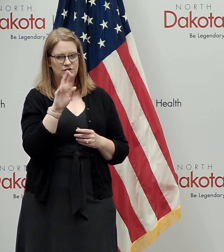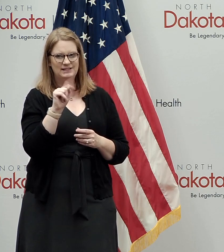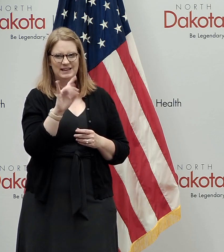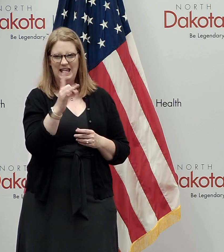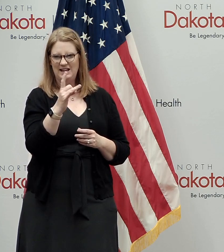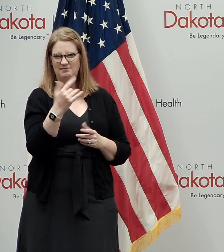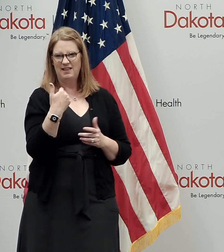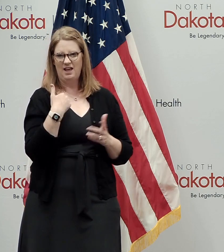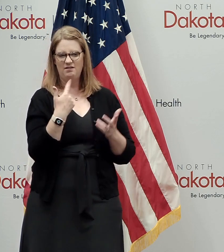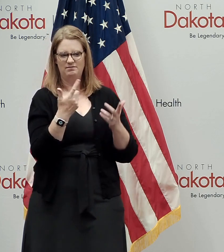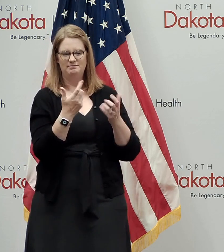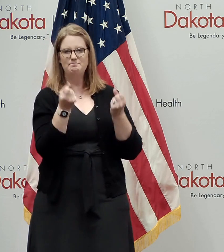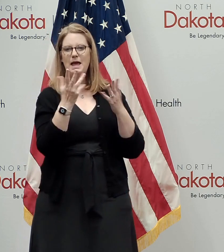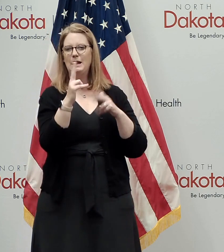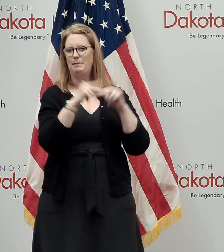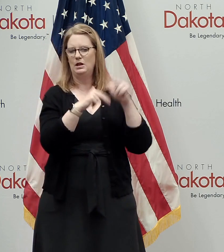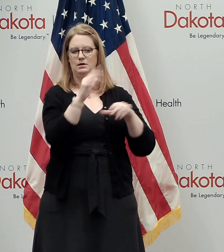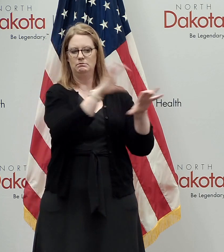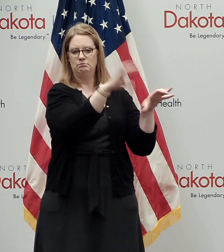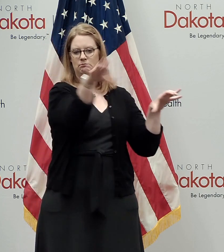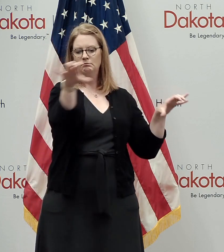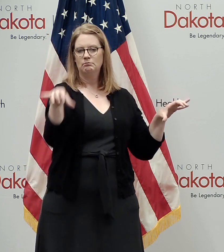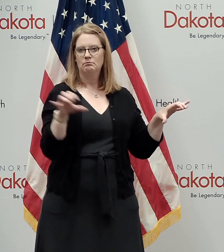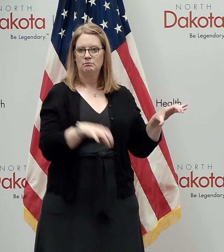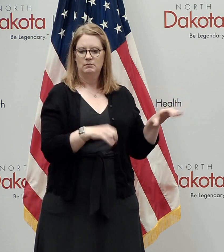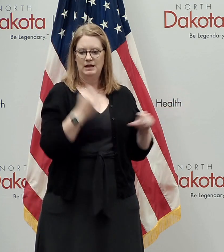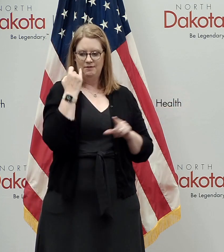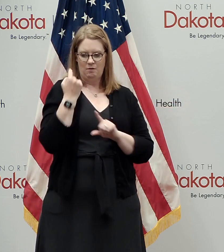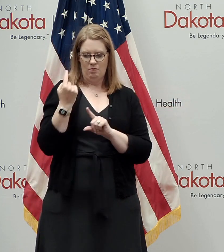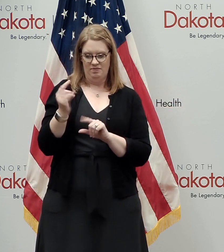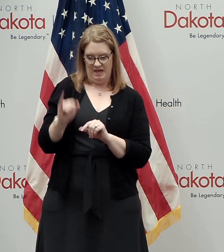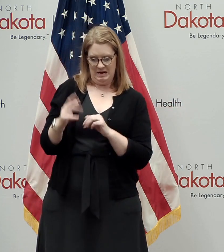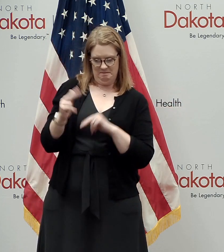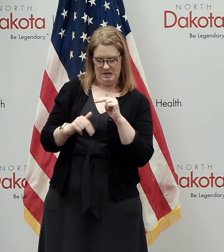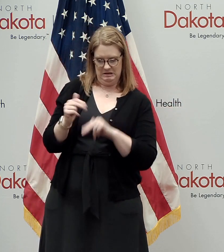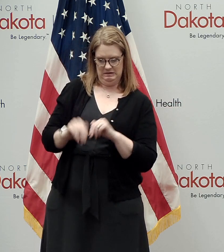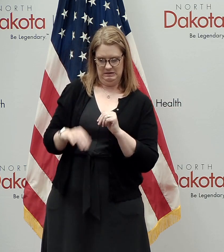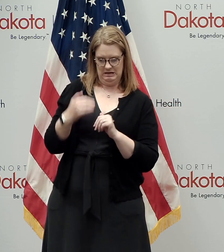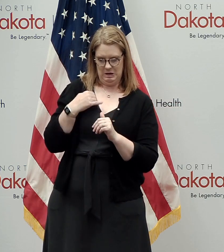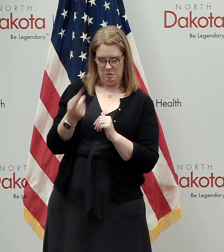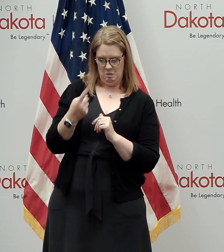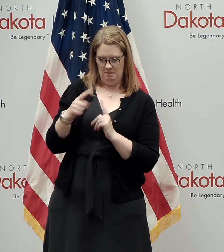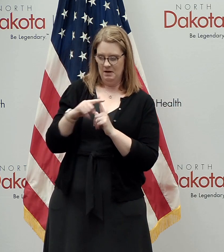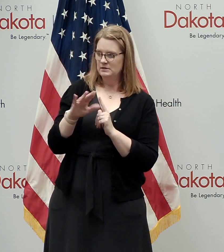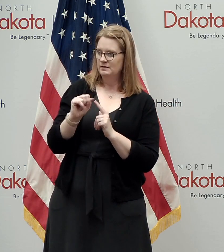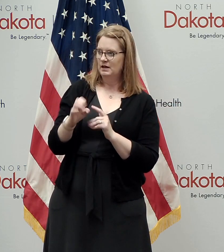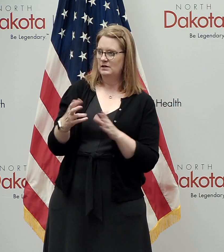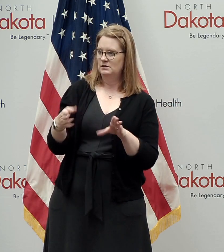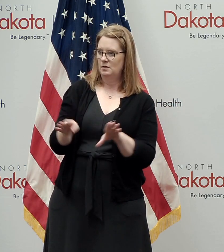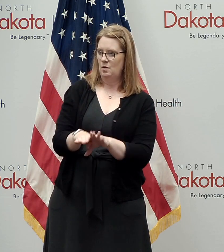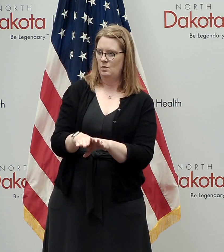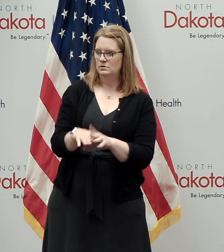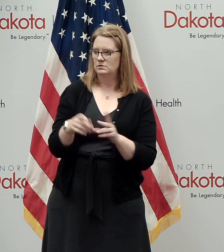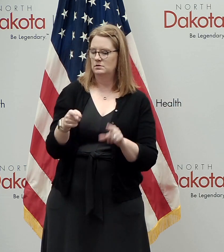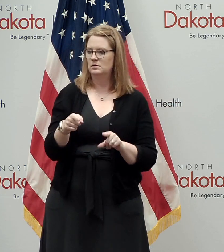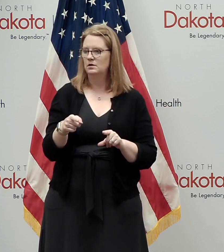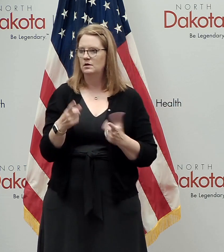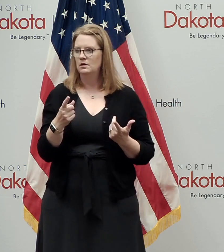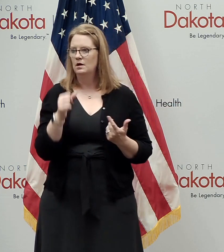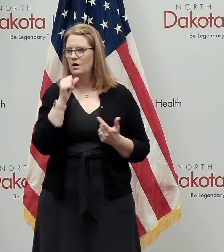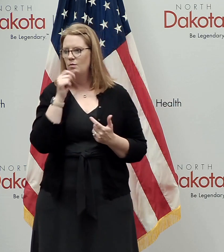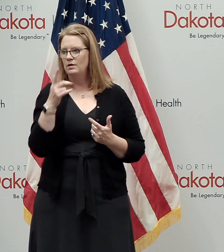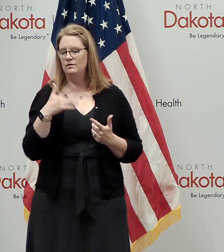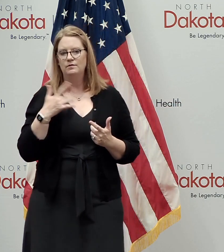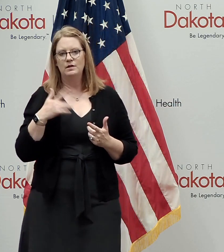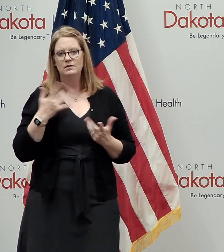over large geography, that if they had a case in a building, then they'd make the decision on whether they want to close a classroom, close the whole school, how they want to do it. But I wouldn't think that they